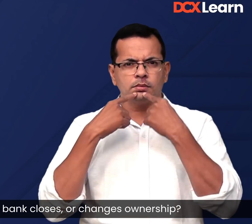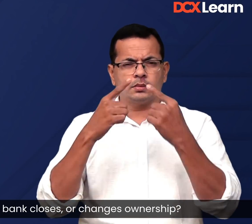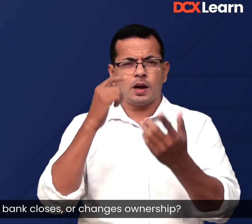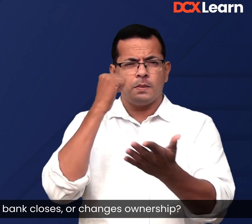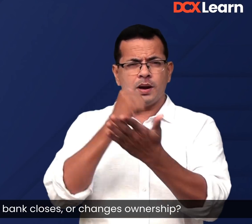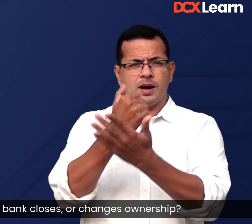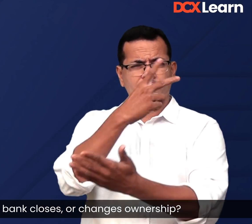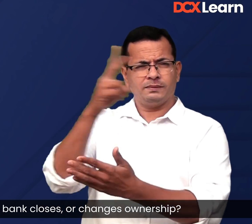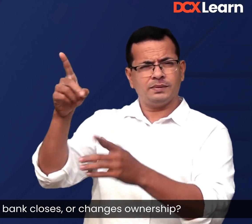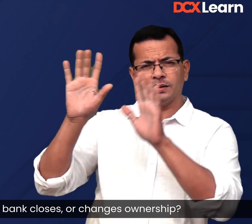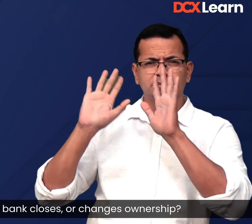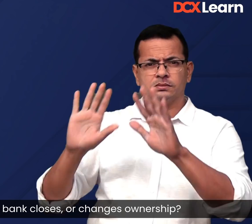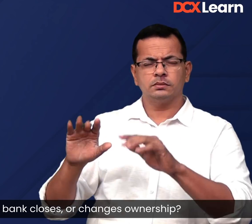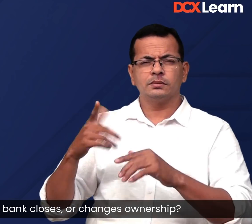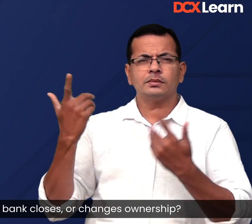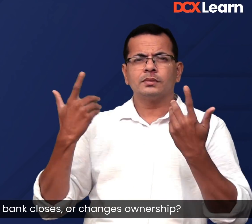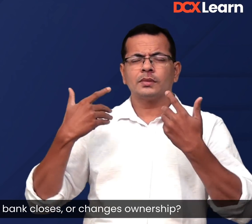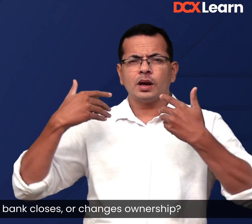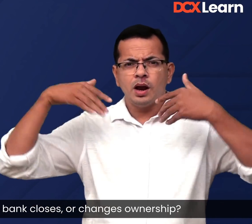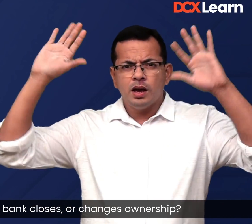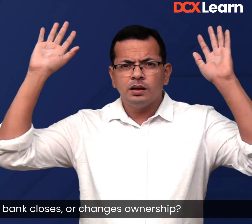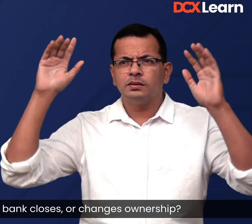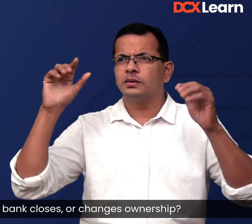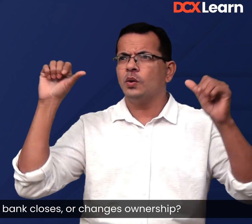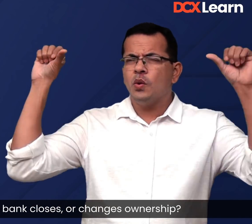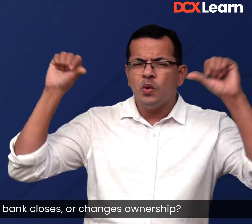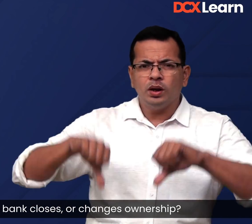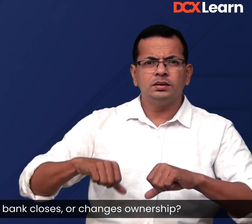what happens if the bank closes or changes ownership